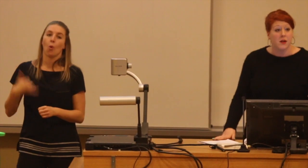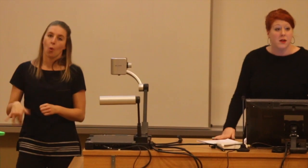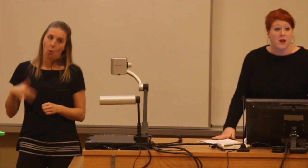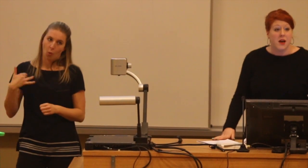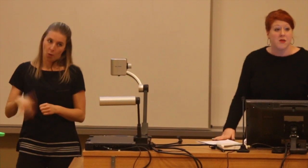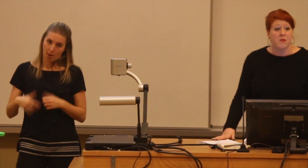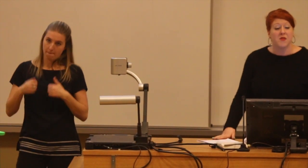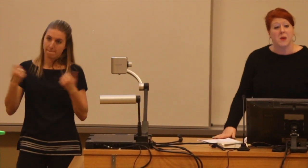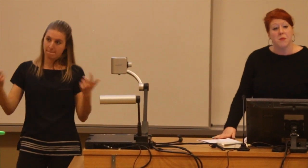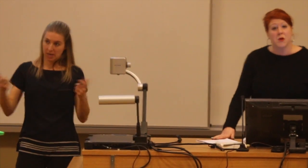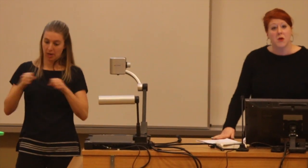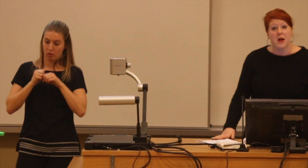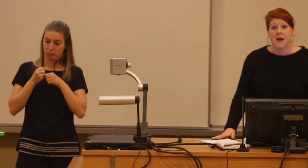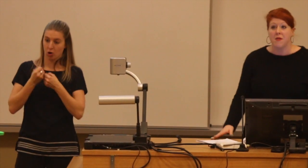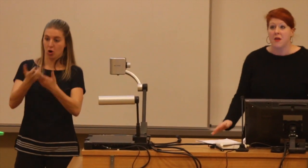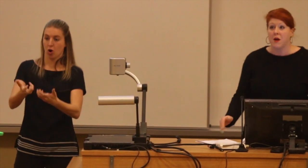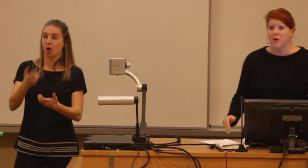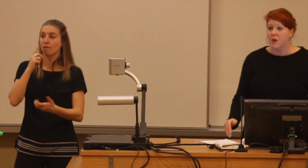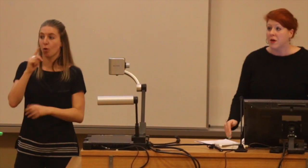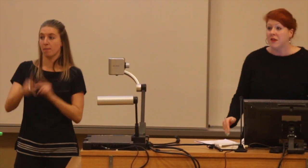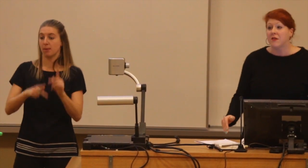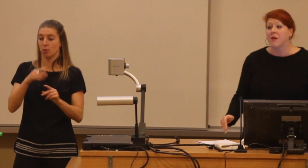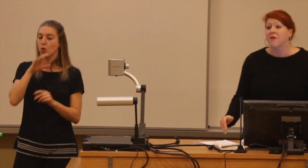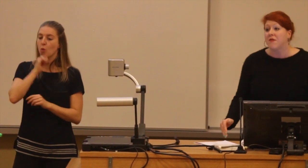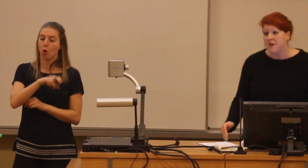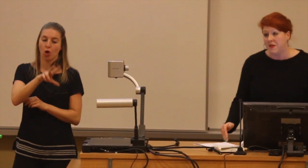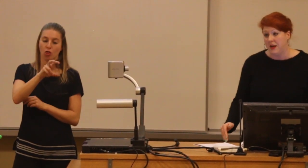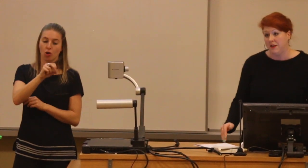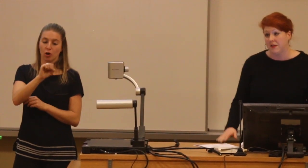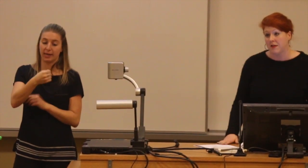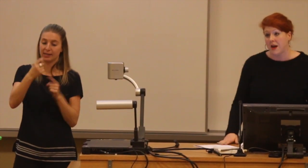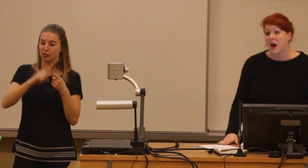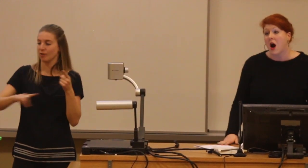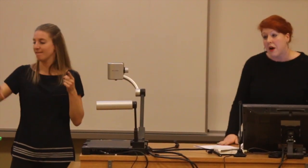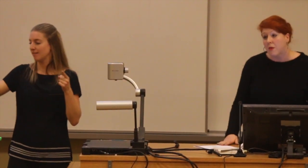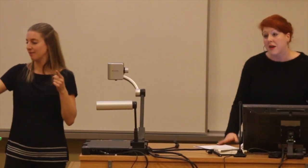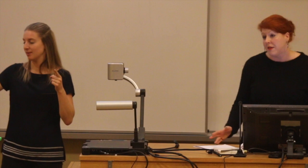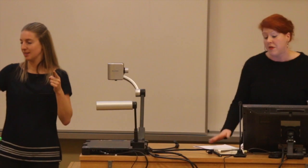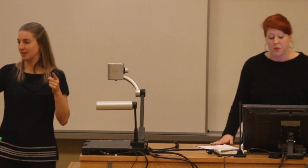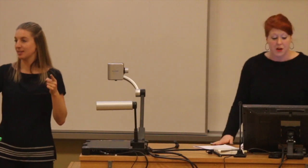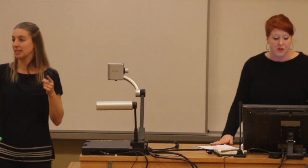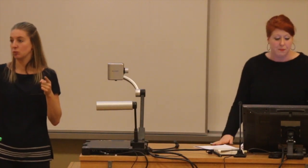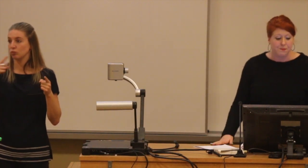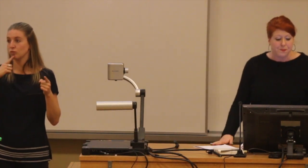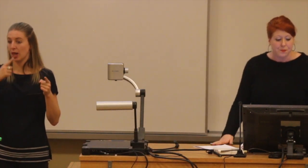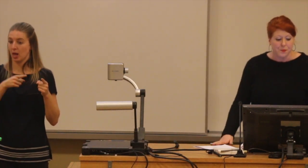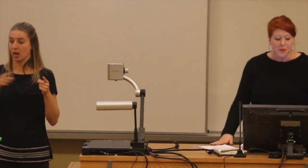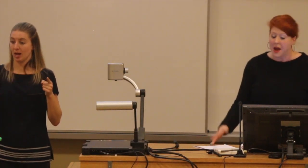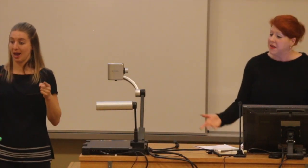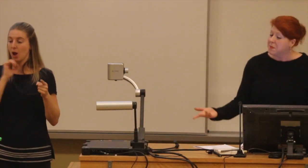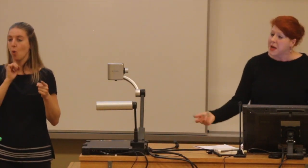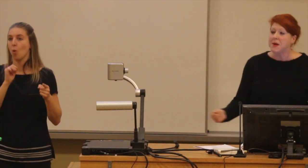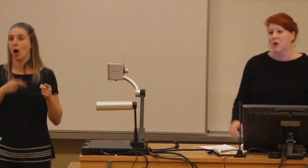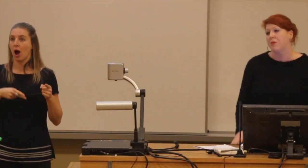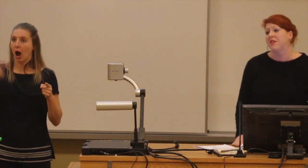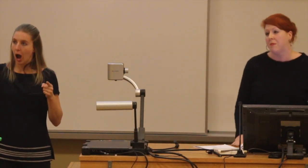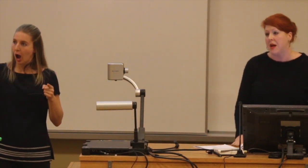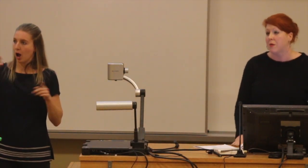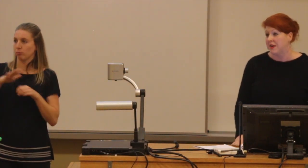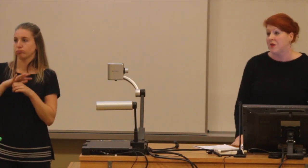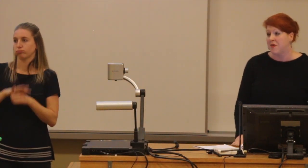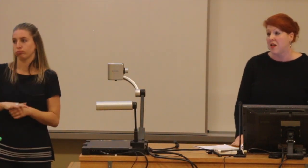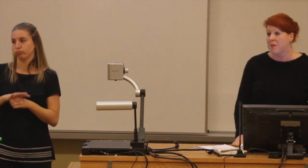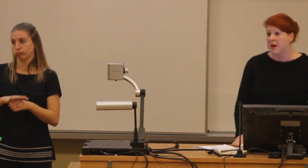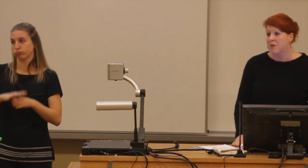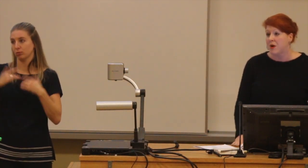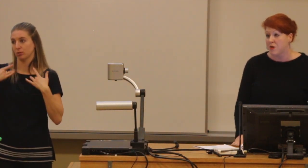cause in terms of people in their 30s to their 50s and higher rates of depression. Having a baby could put somebody